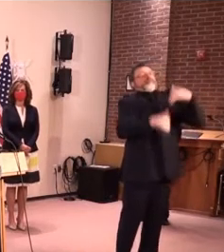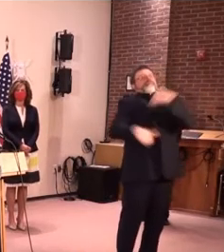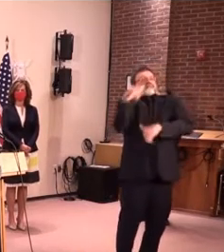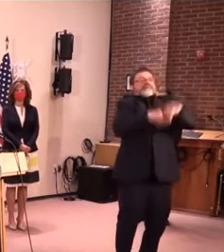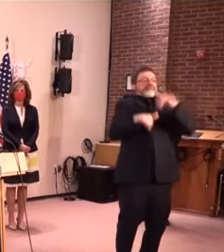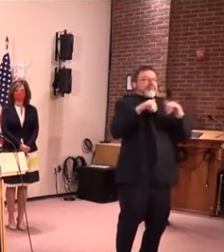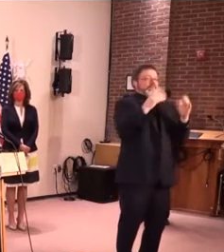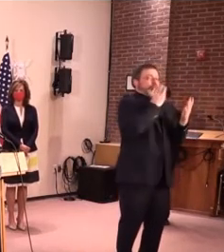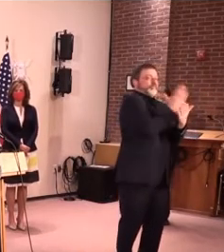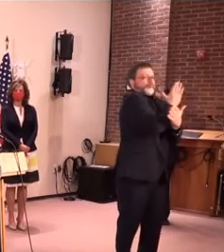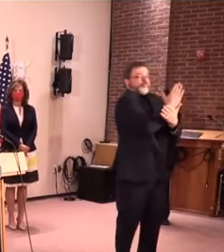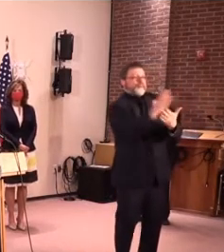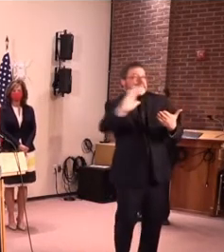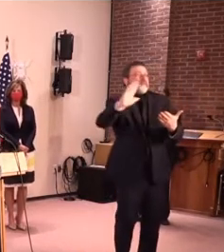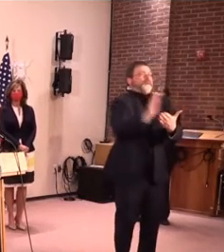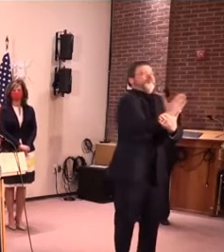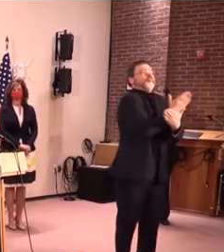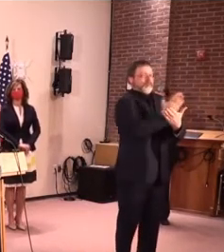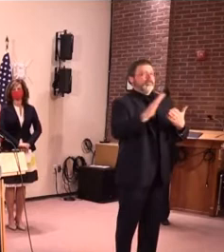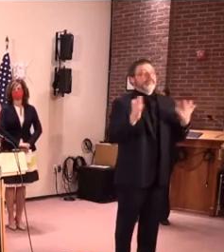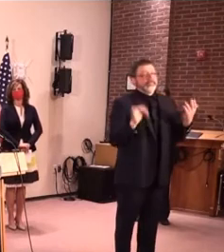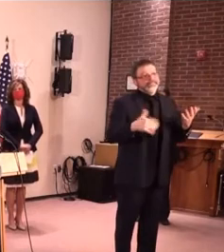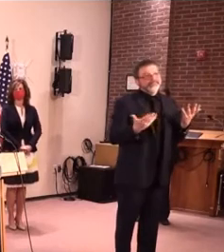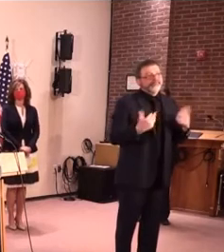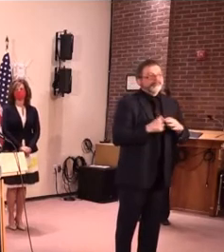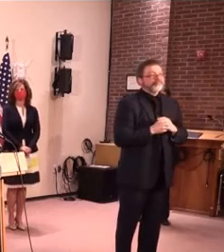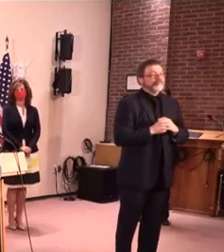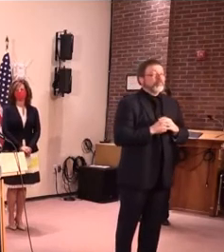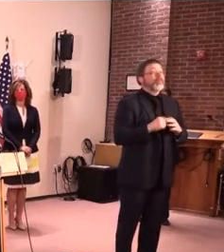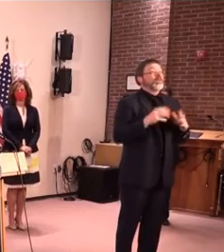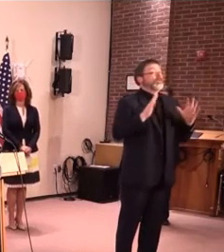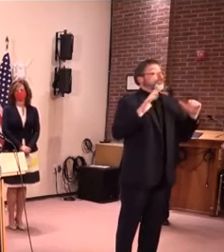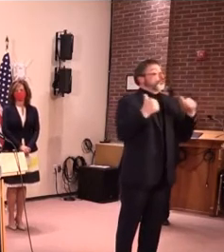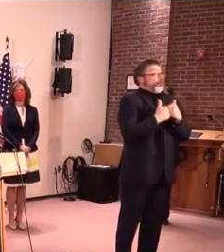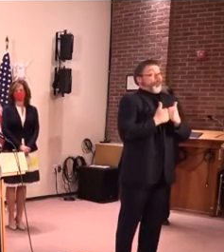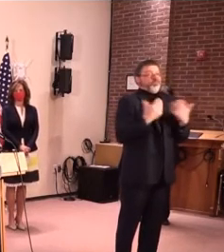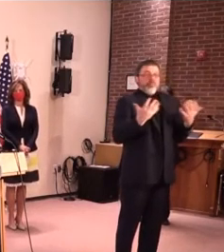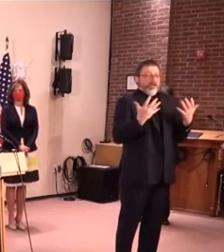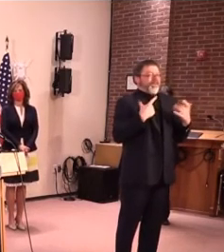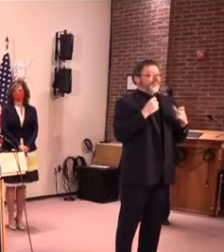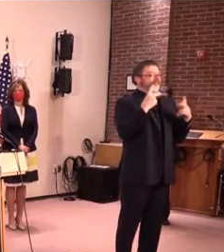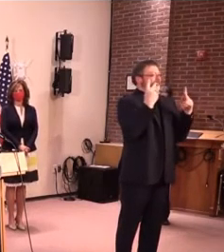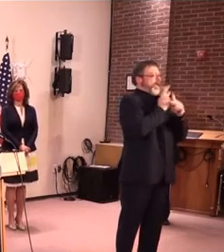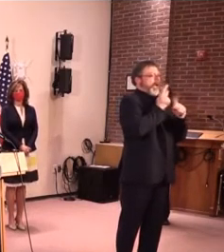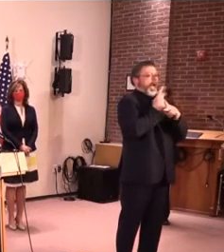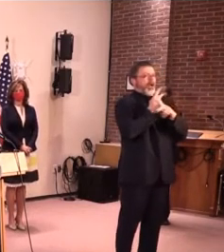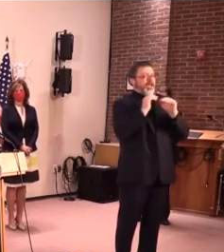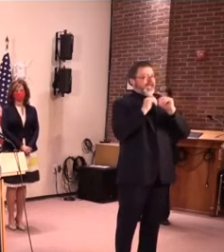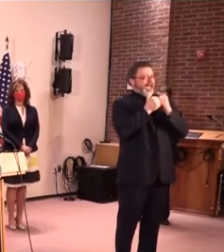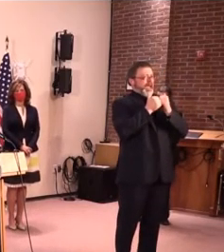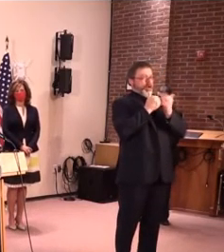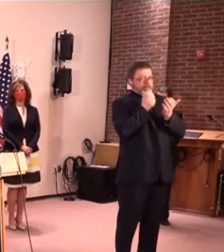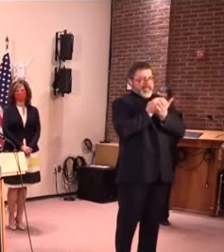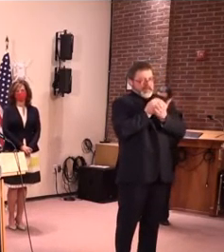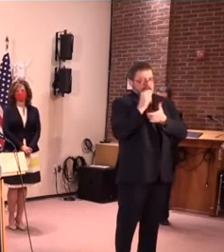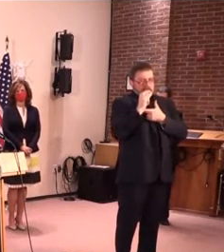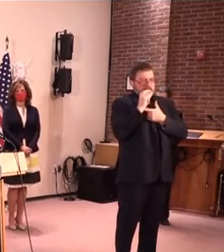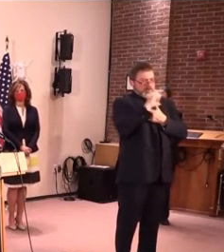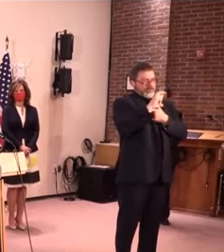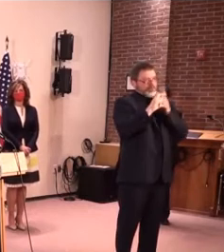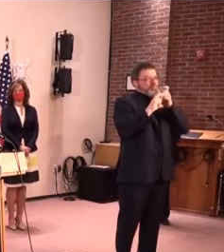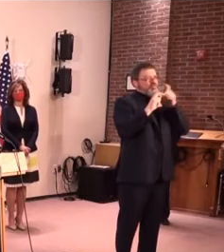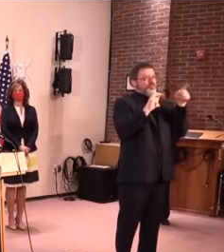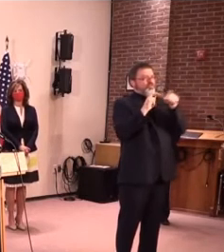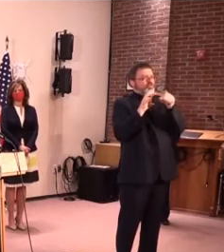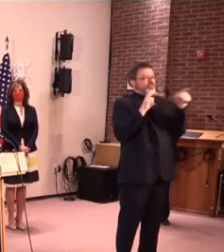than others. Our challenge is to provide the right level of technical and financial assistance to all affected businesses